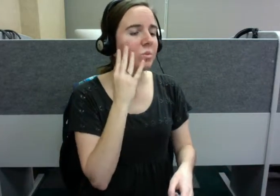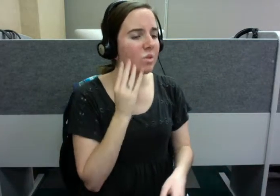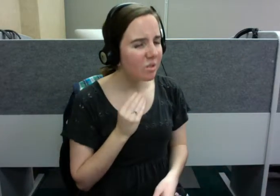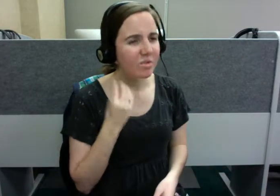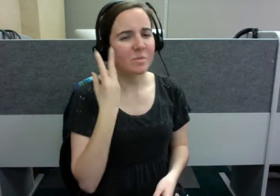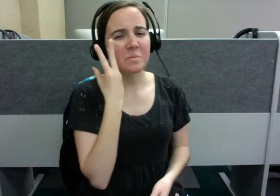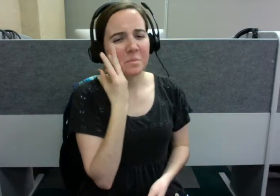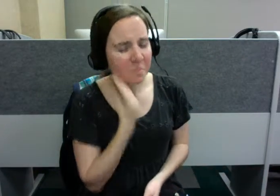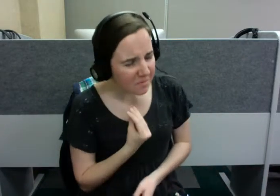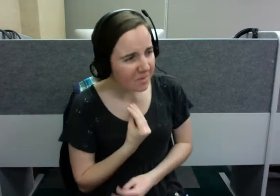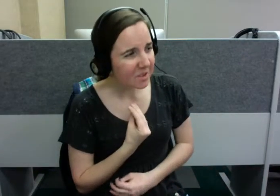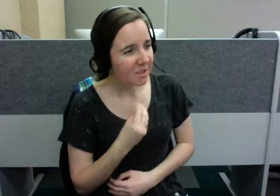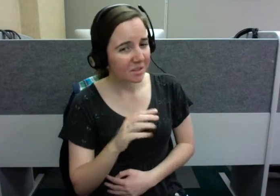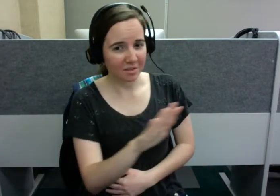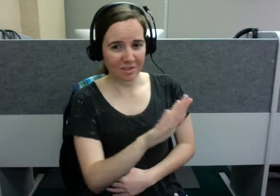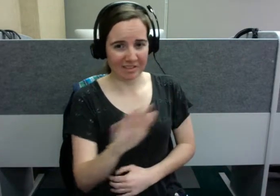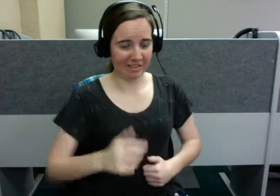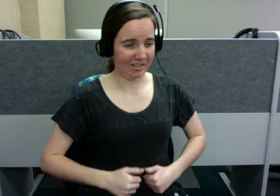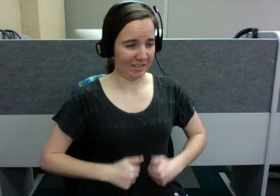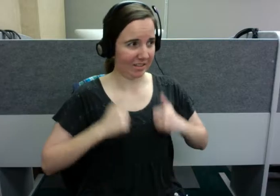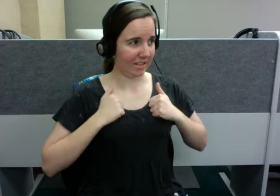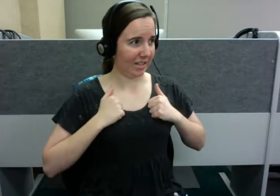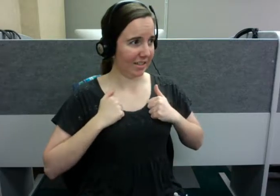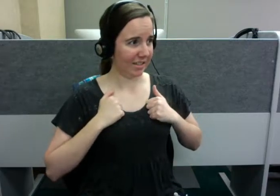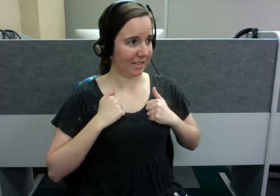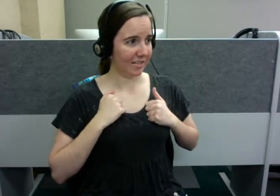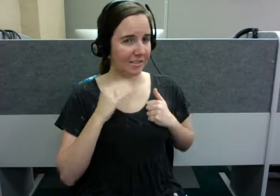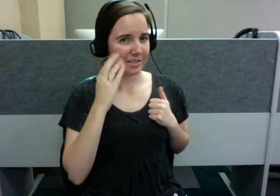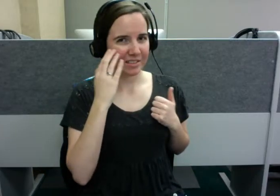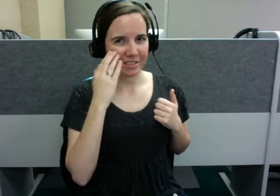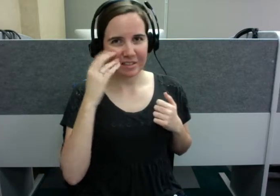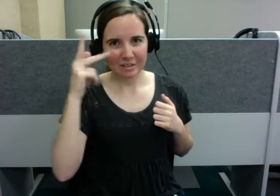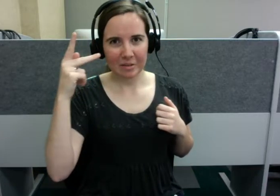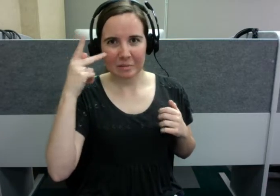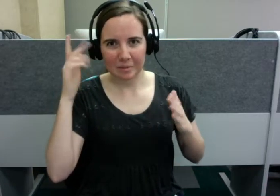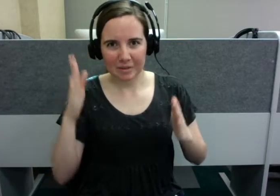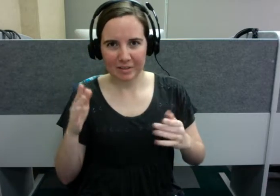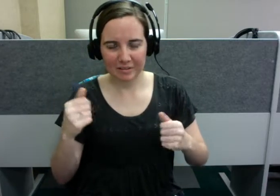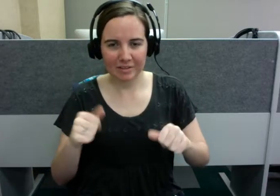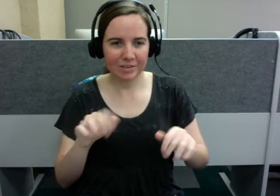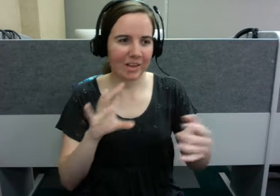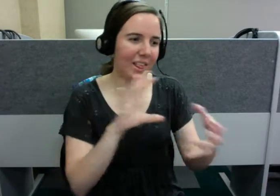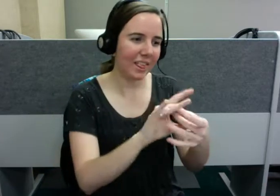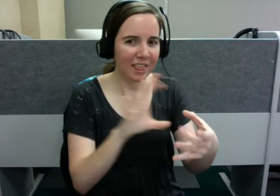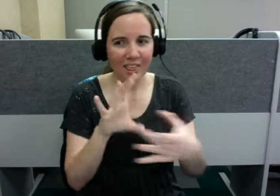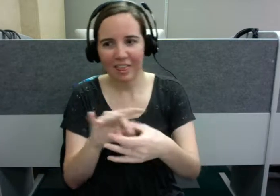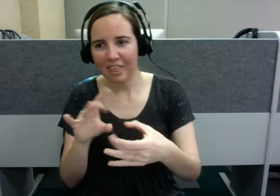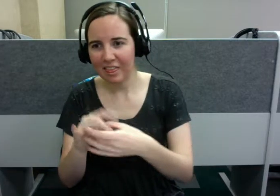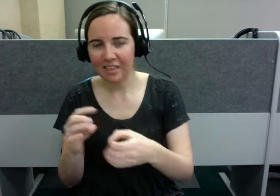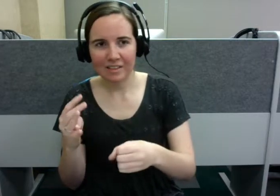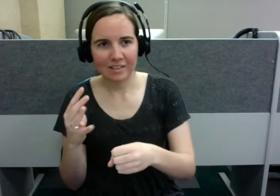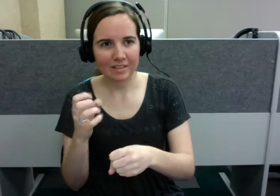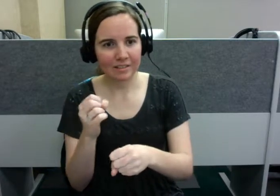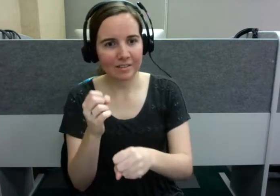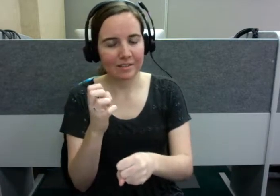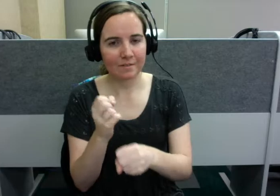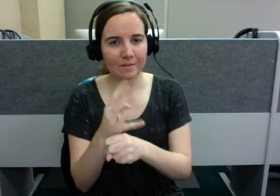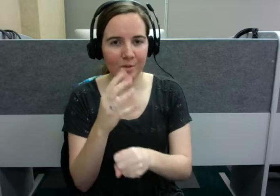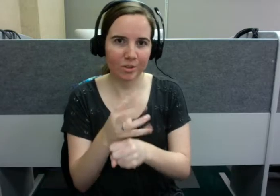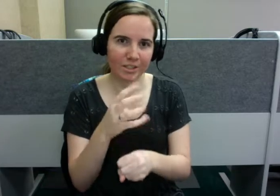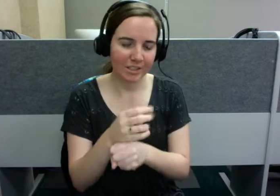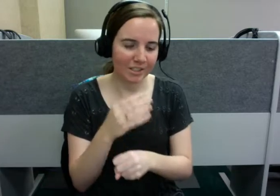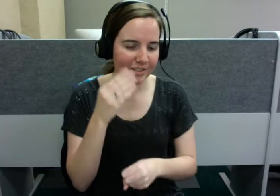shoulder to shoulder with these guys that our politicians are desperate to relate to every 4 years, right? I can still see Hillary doing the shots of rye, dribbling